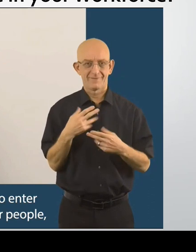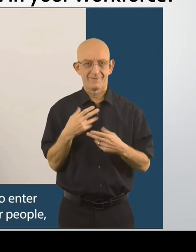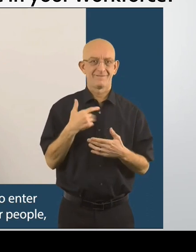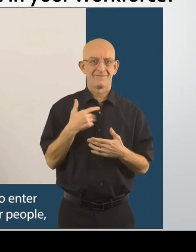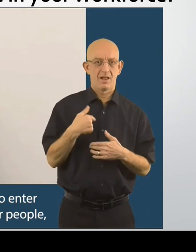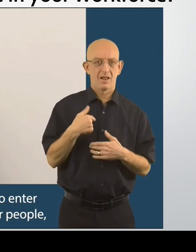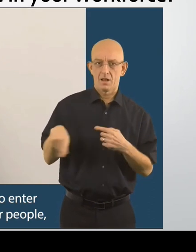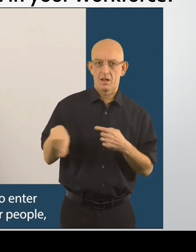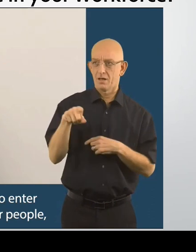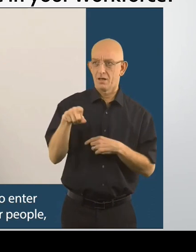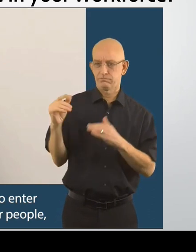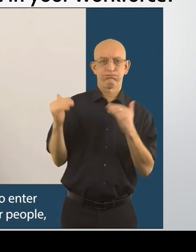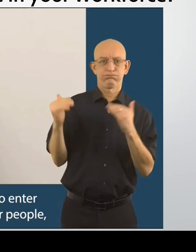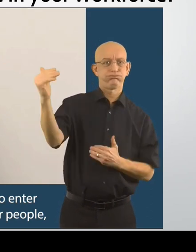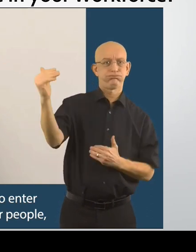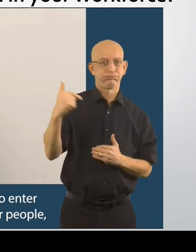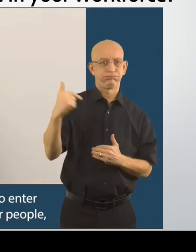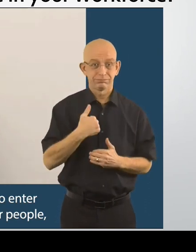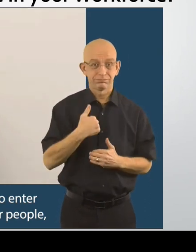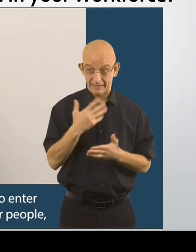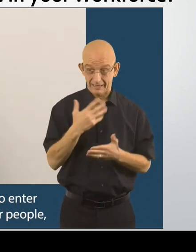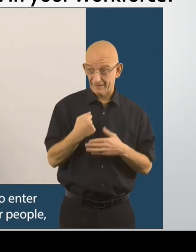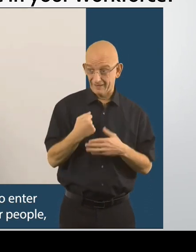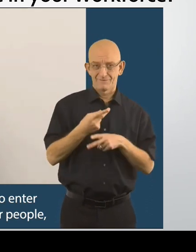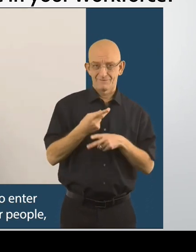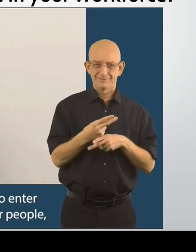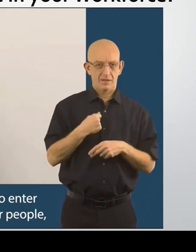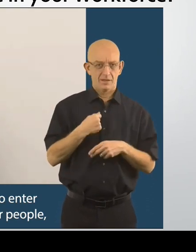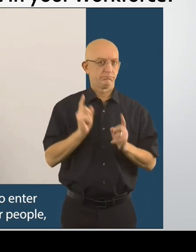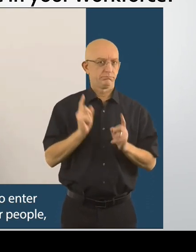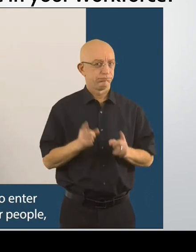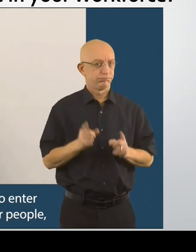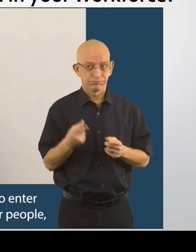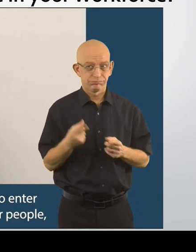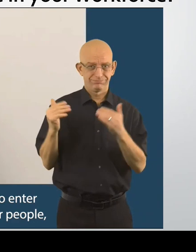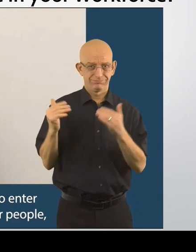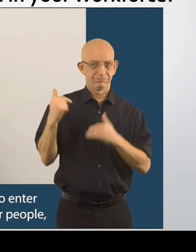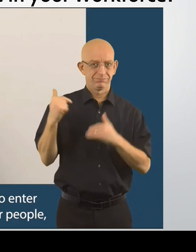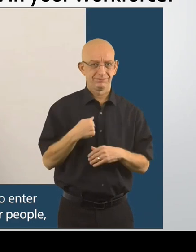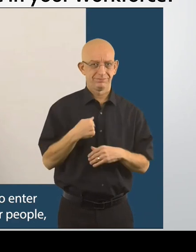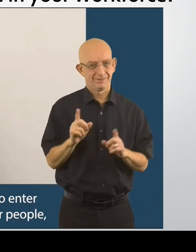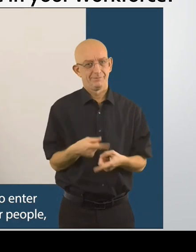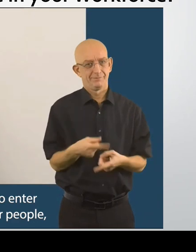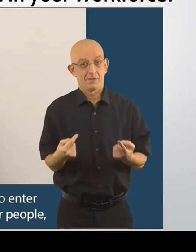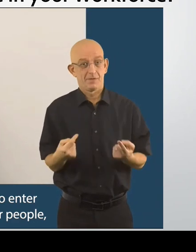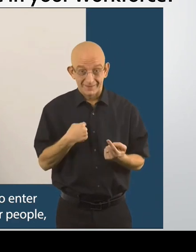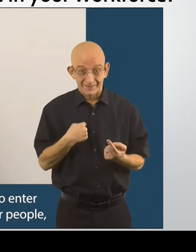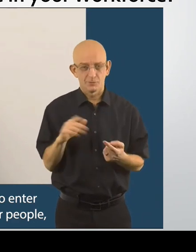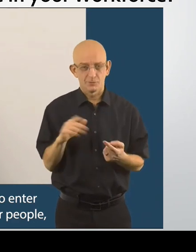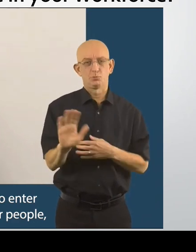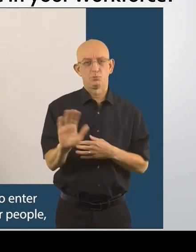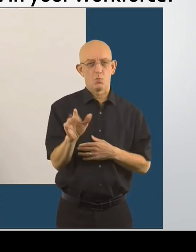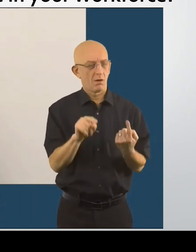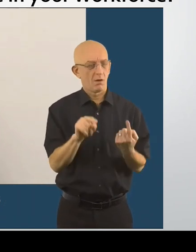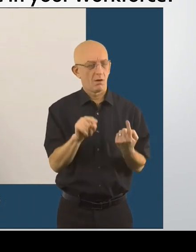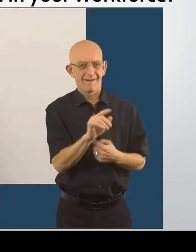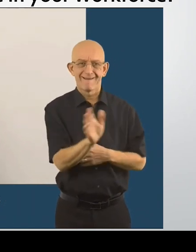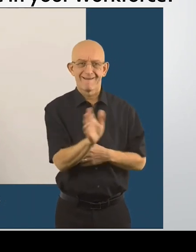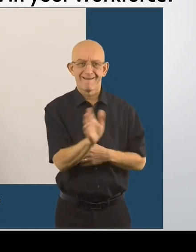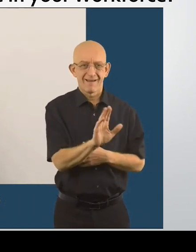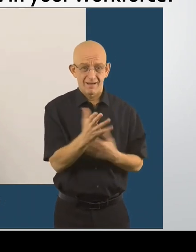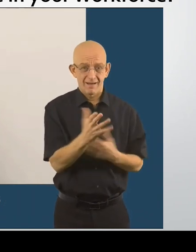if not in some cases, more qualified to enter into the fostering workforce than other people,